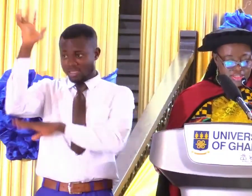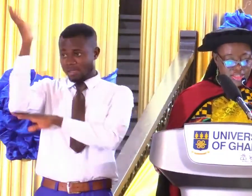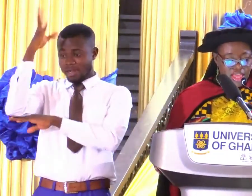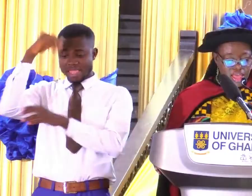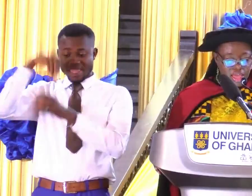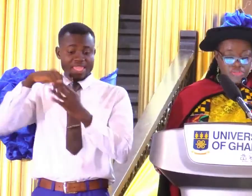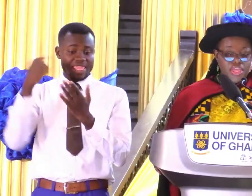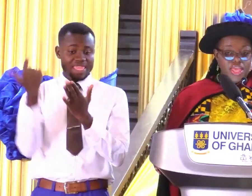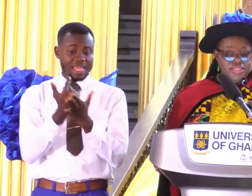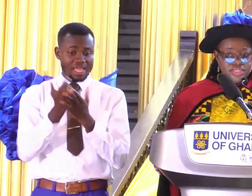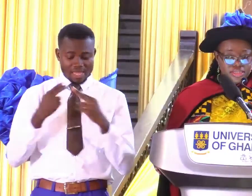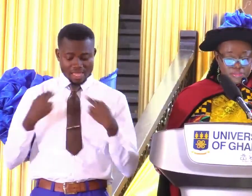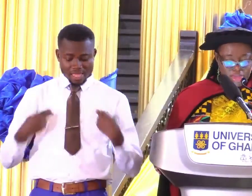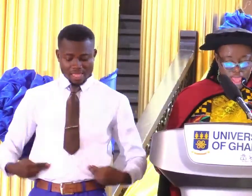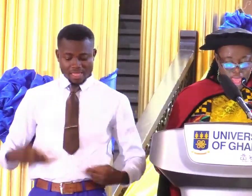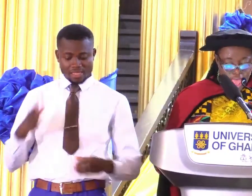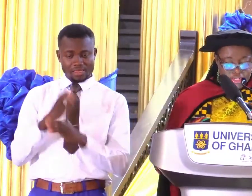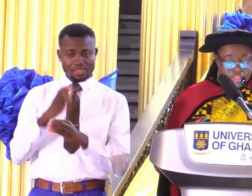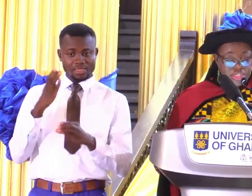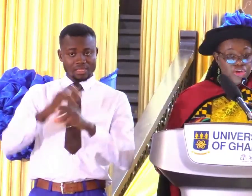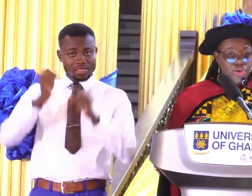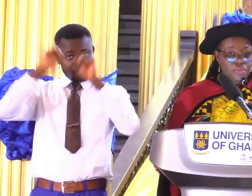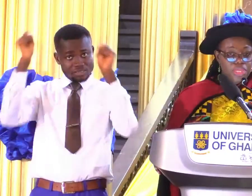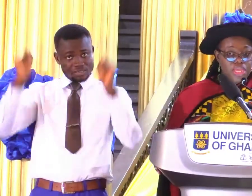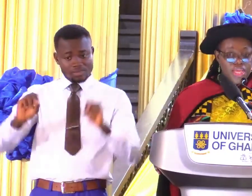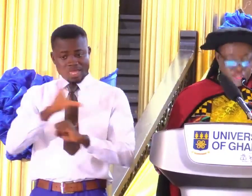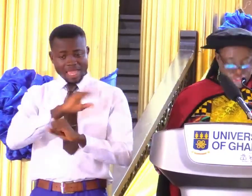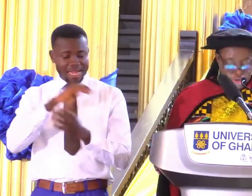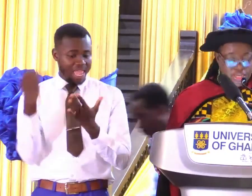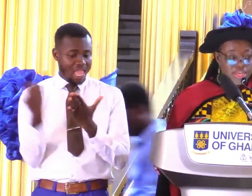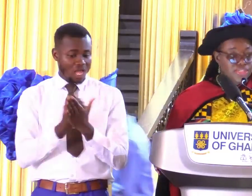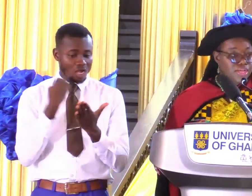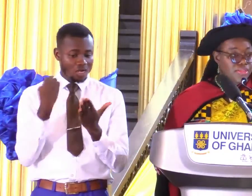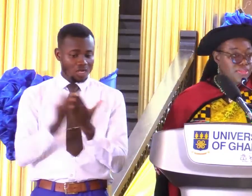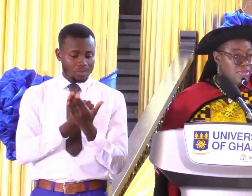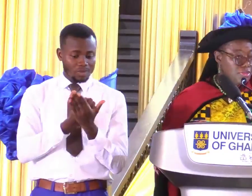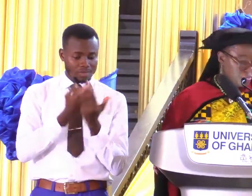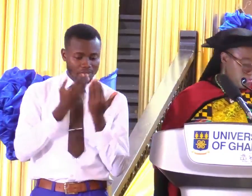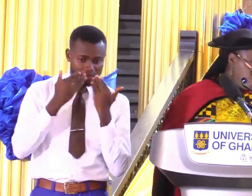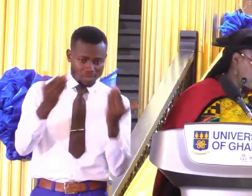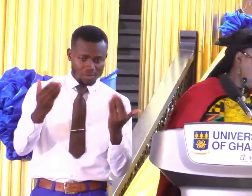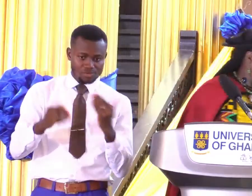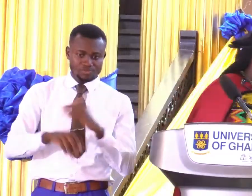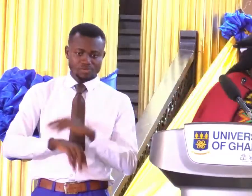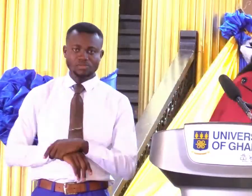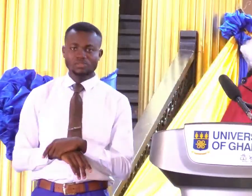Ghana's healthcare system and economy. Enjoy the lecture. Thank you.